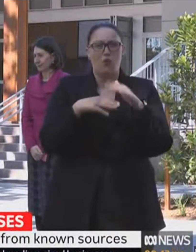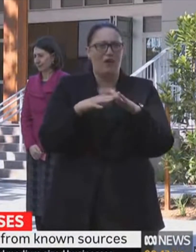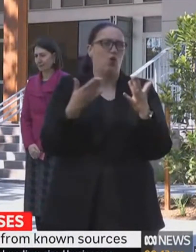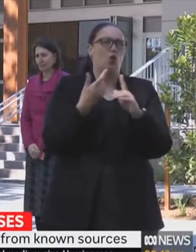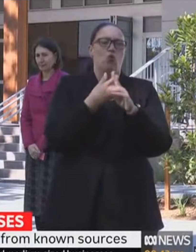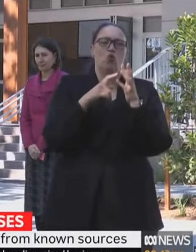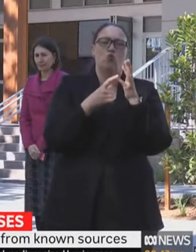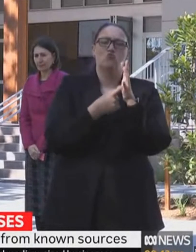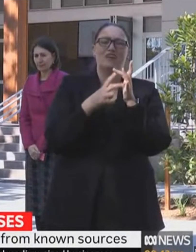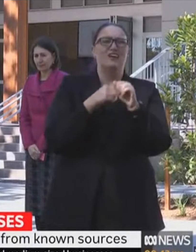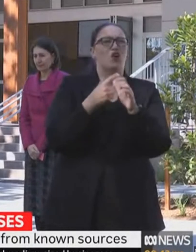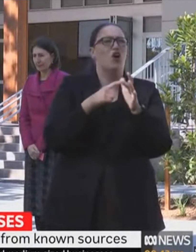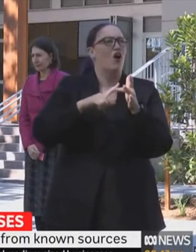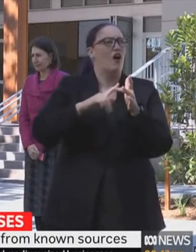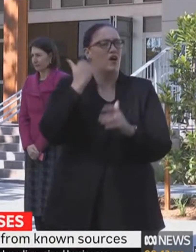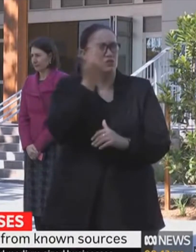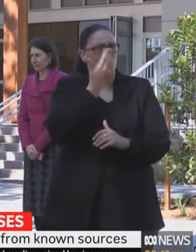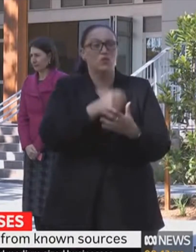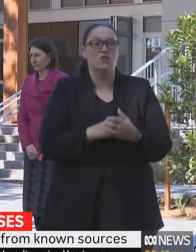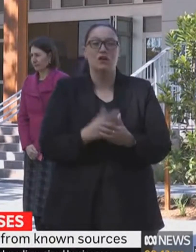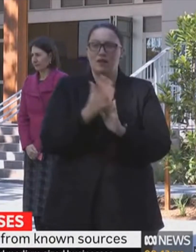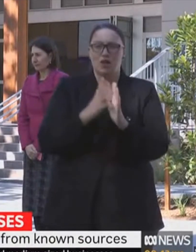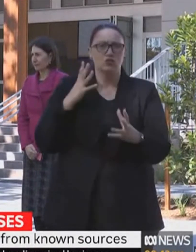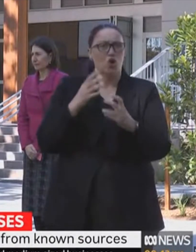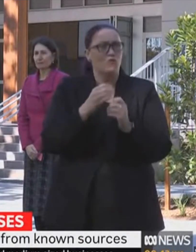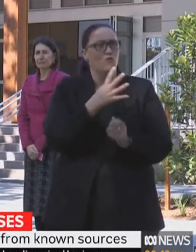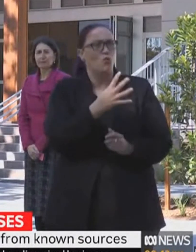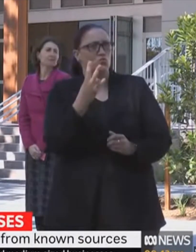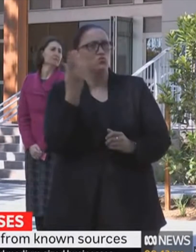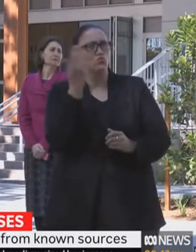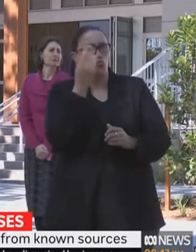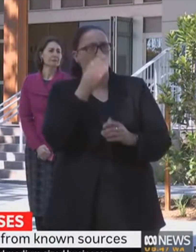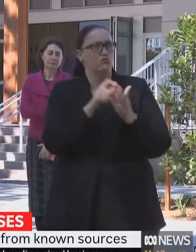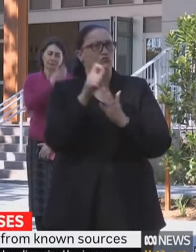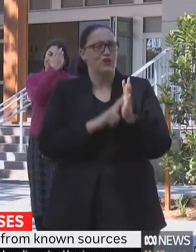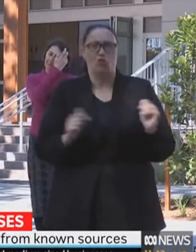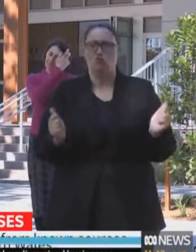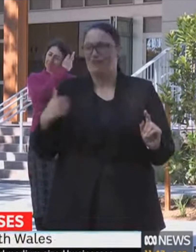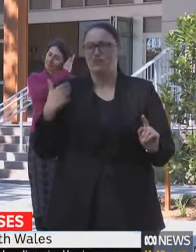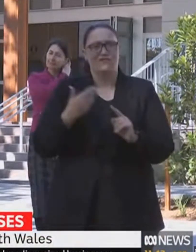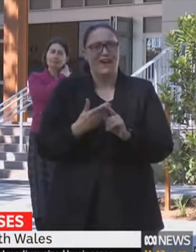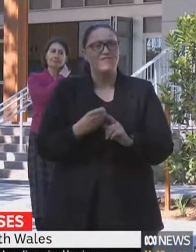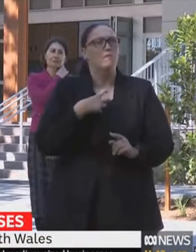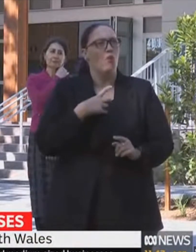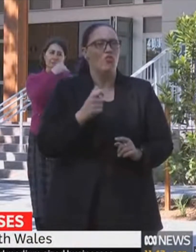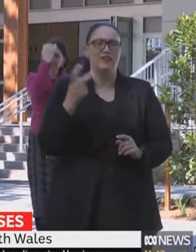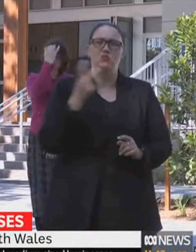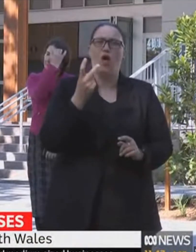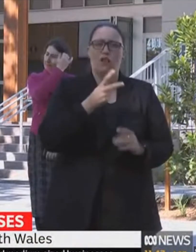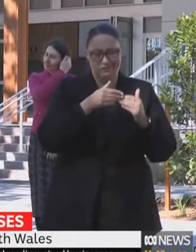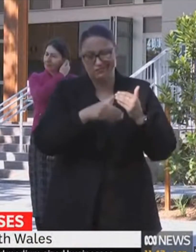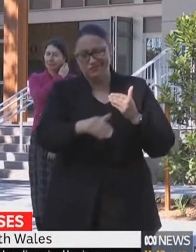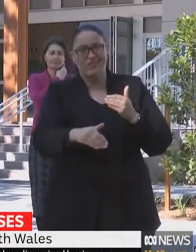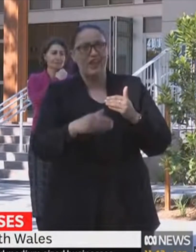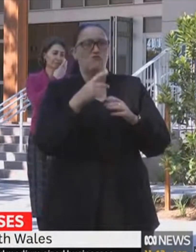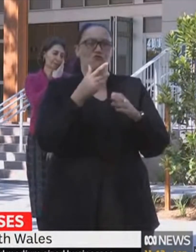so far this year to 42. That matches what we did last year. And we've got more than a dozen to roll out throughout Term 3 and into Term 4 as